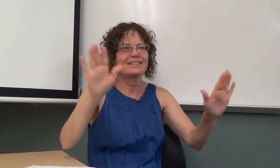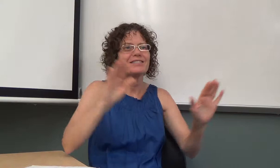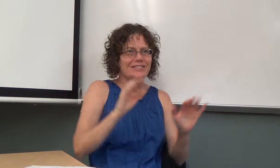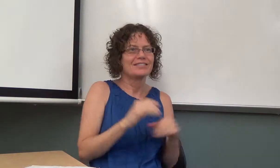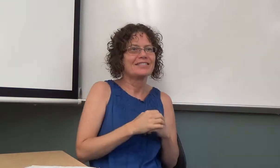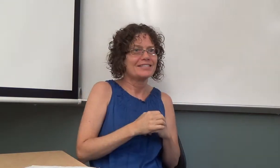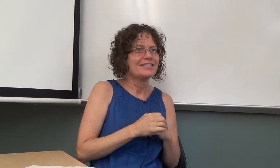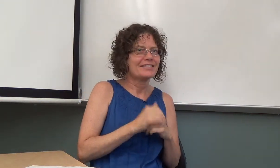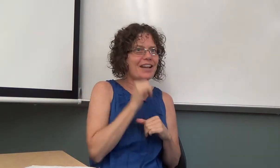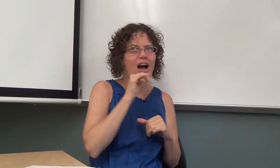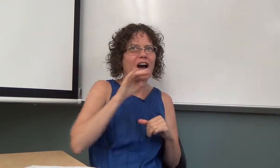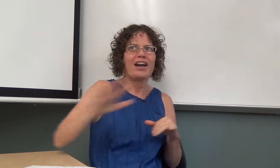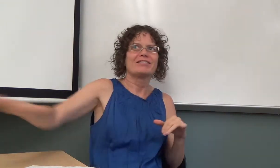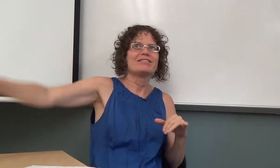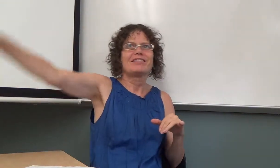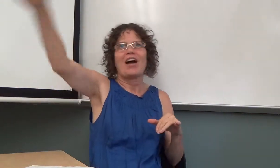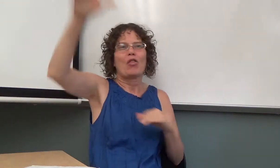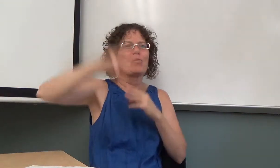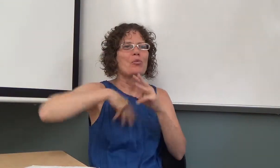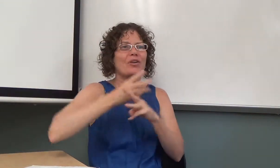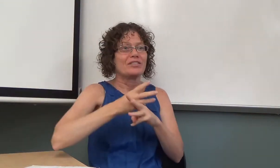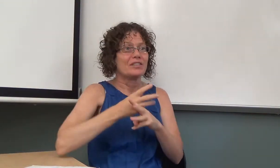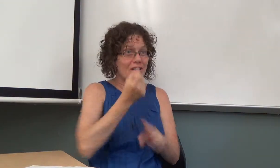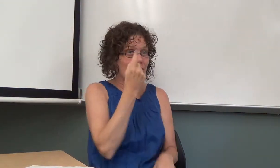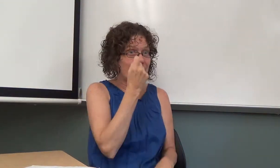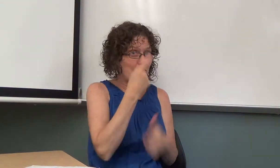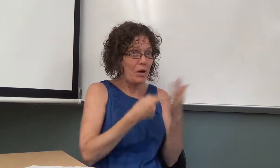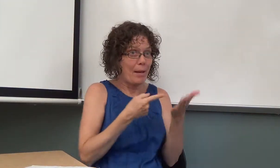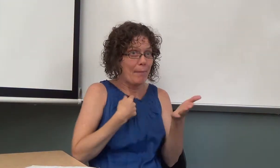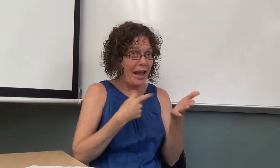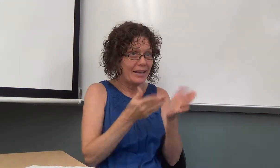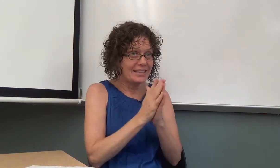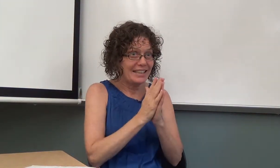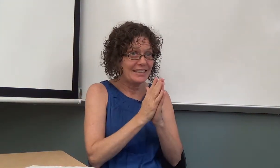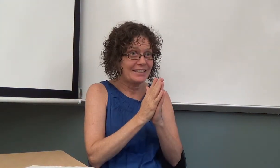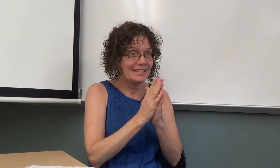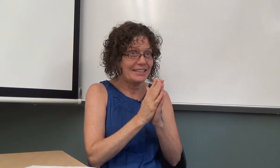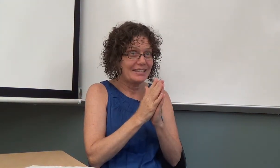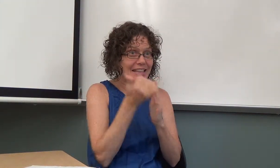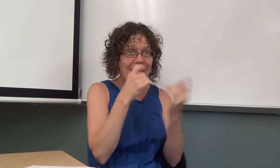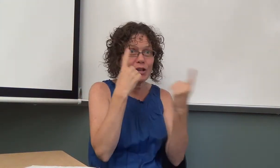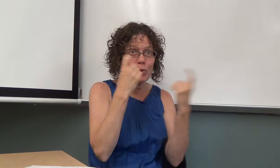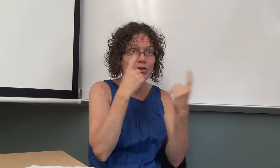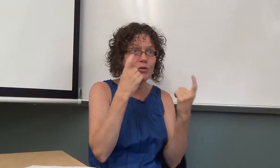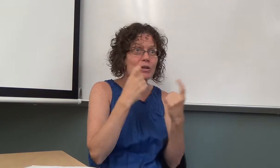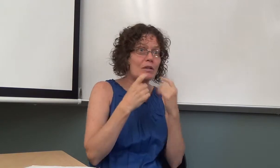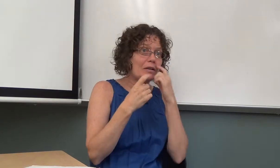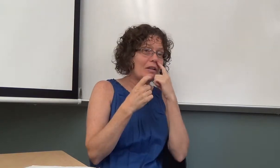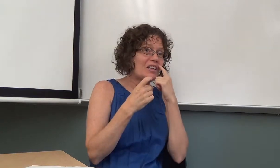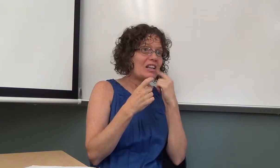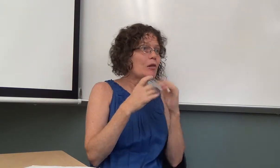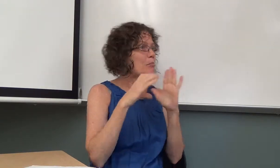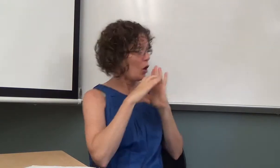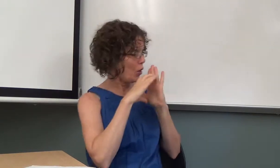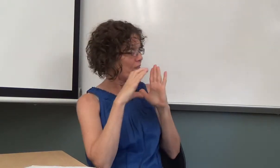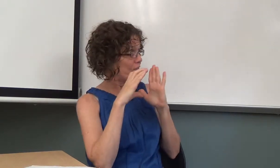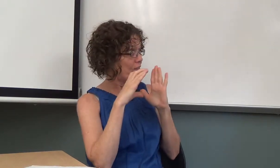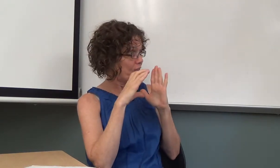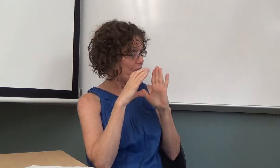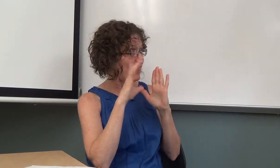You understand what I'm asking you to do? Any questions? Yes. That's the topic of the paragraph we have to write? Yes, it's your partner's